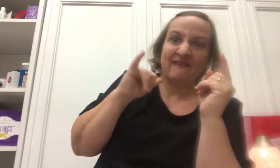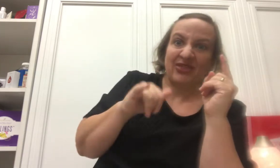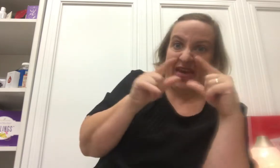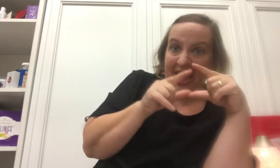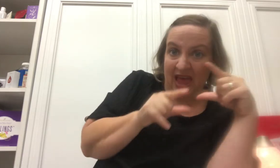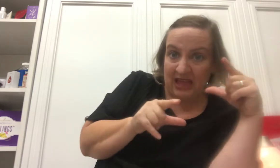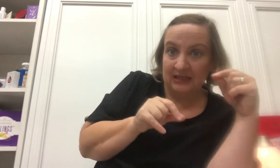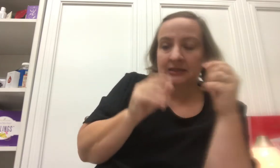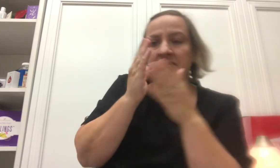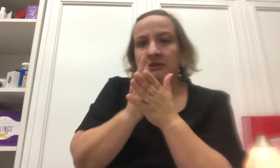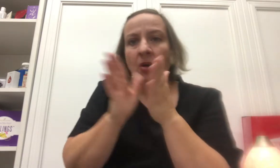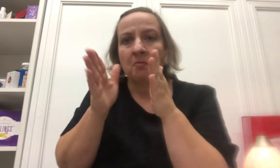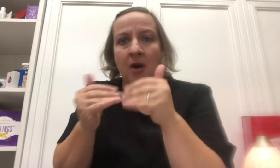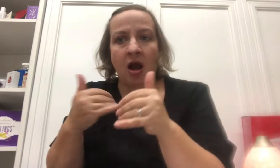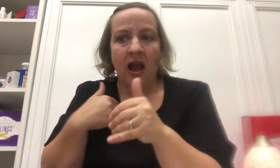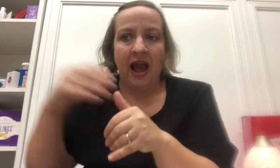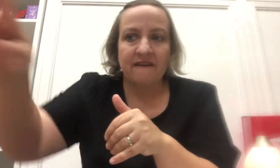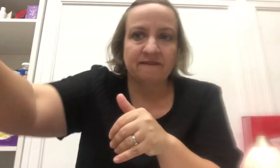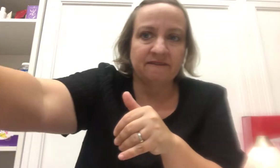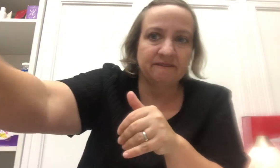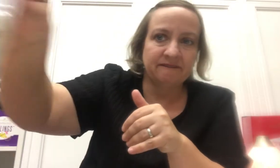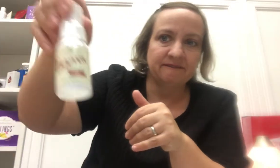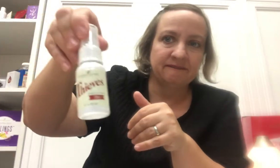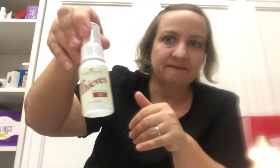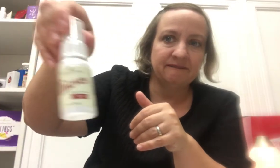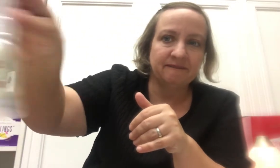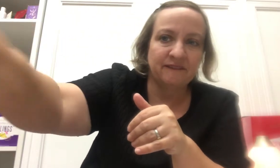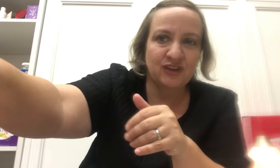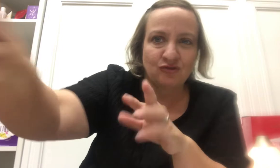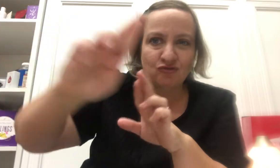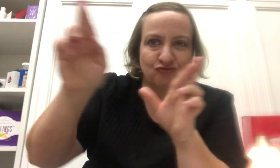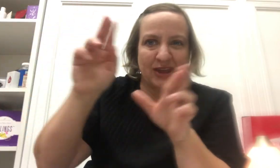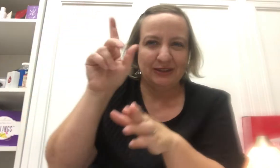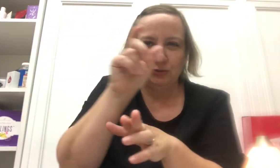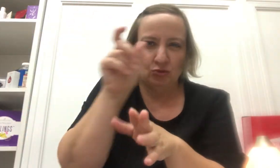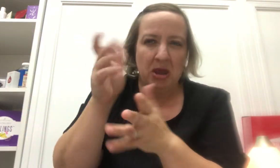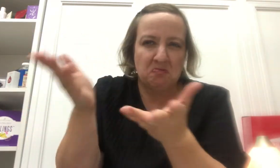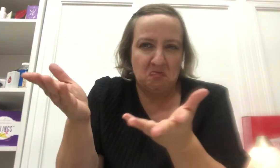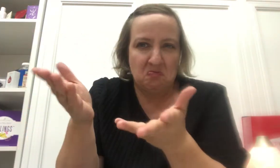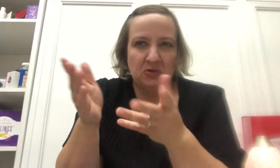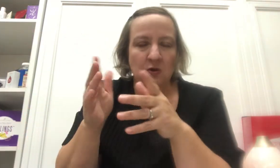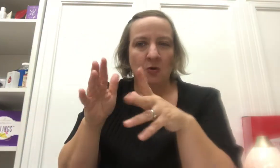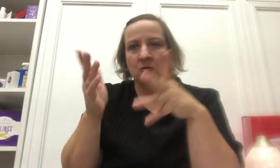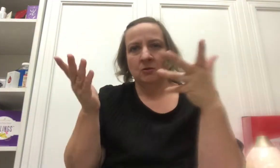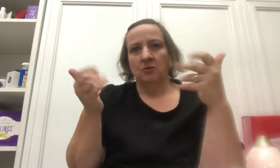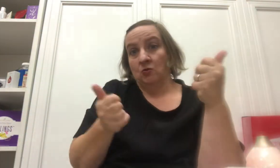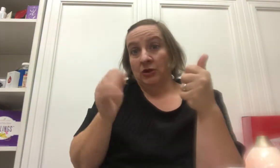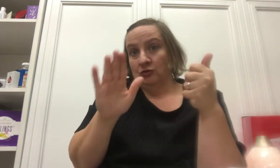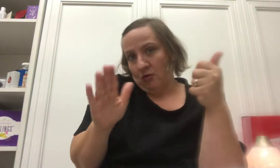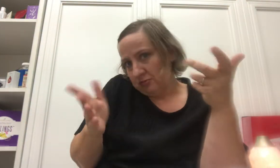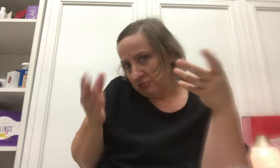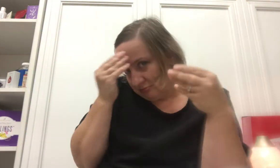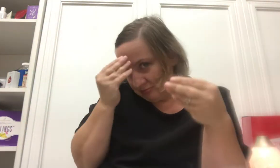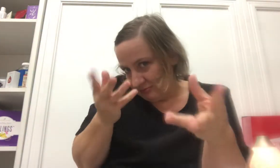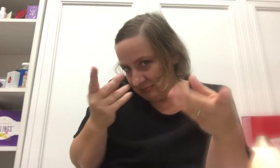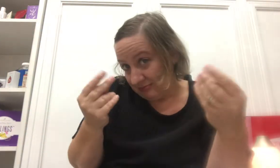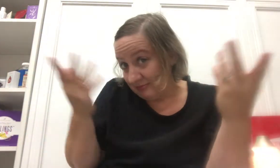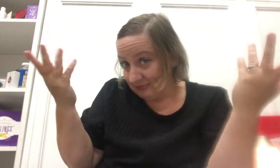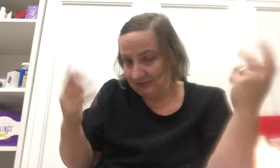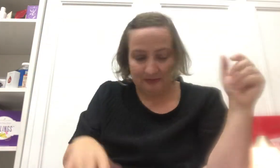Some boxes have that rectangle package, and some have this Thieves spray. So I'm not sure which box you're getting,